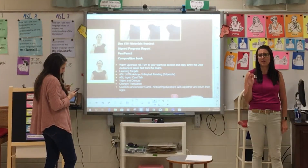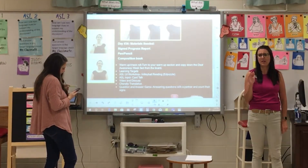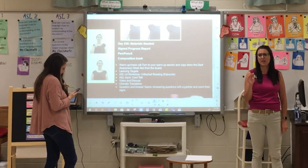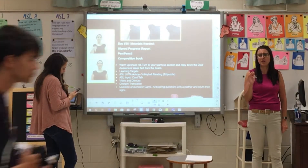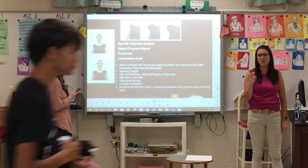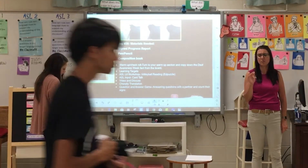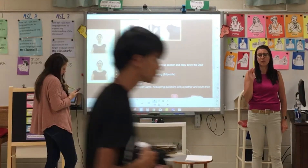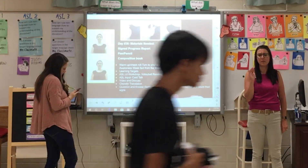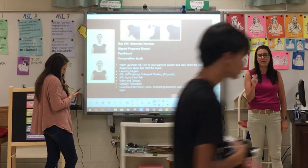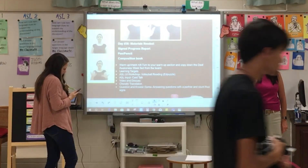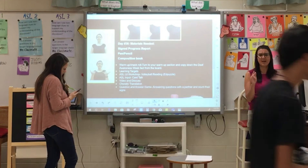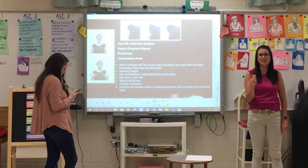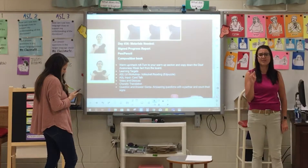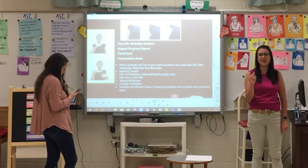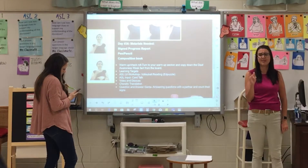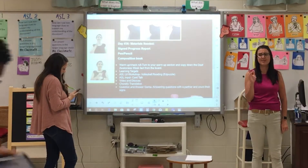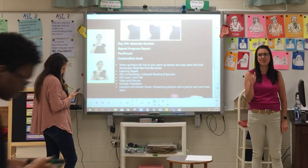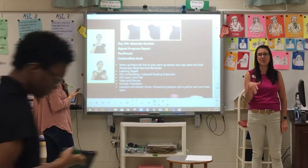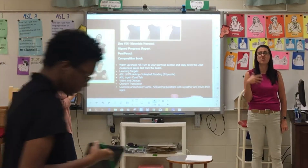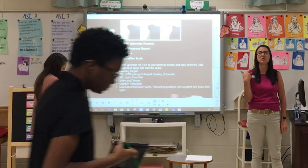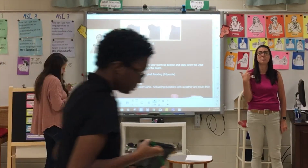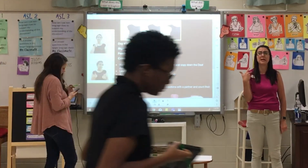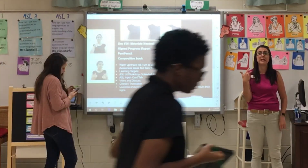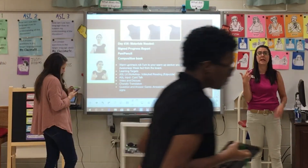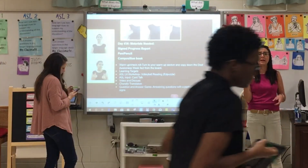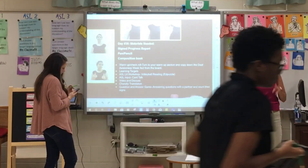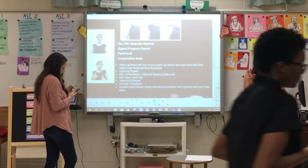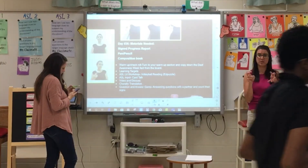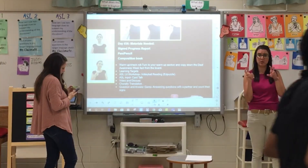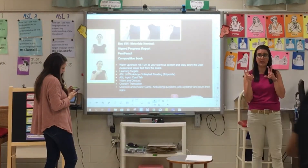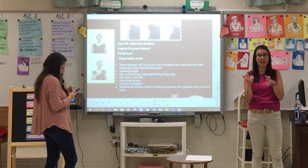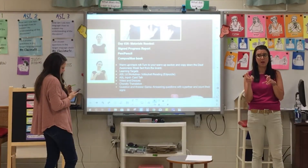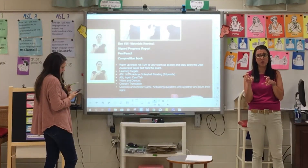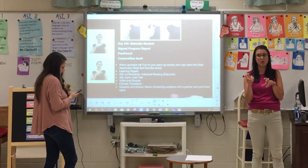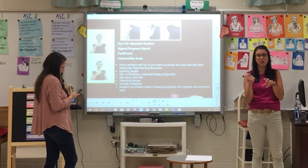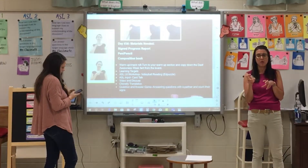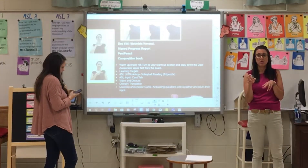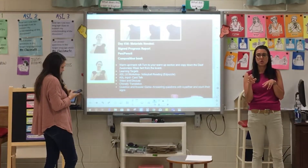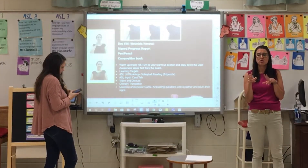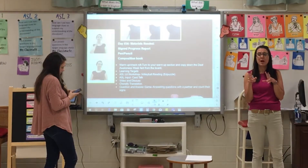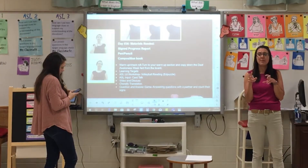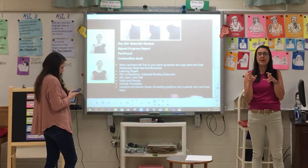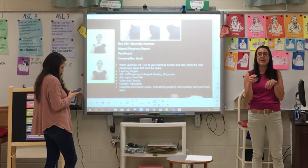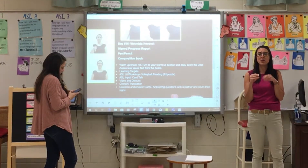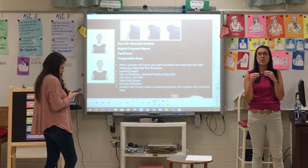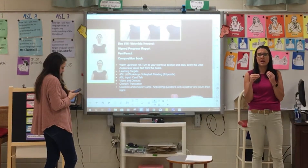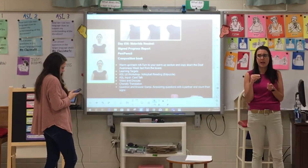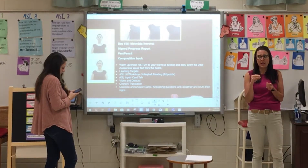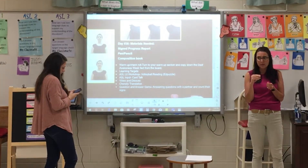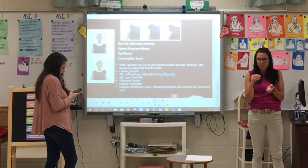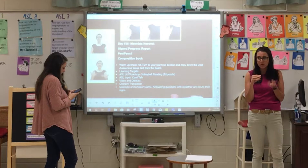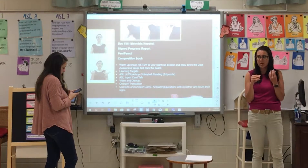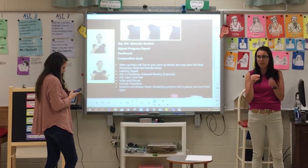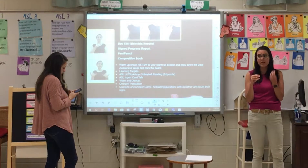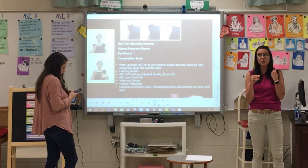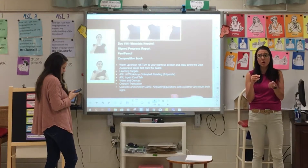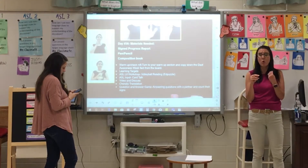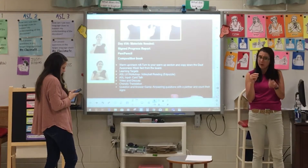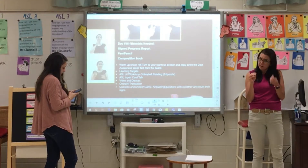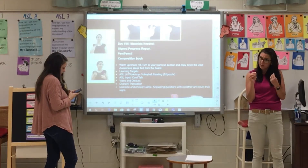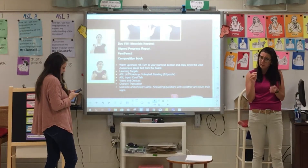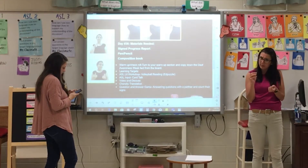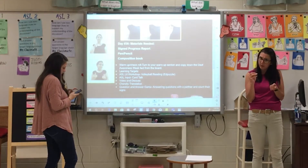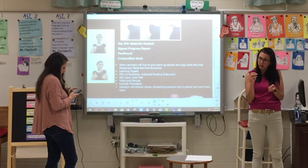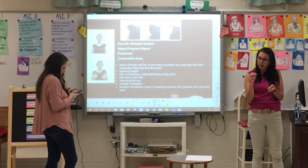you ever need to use one of my devices, I suggest you just make an Edpuzzle account. Try to make it your name or something that